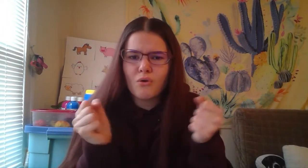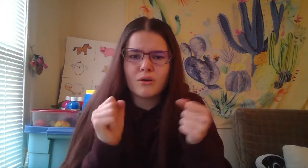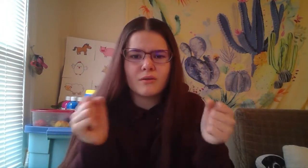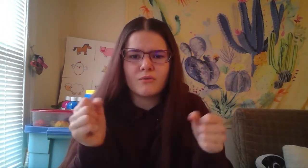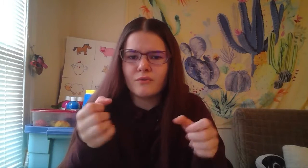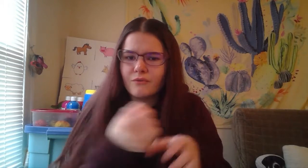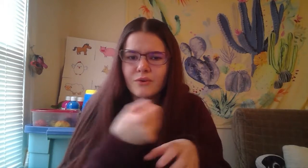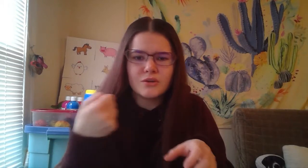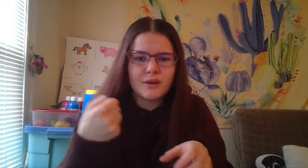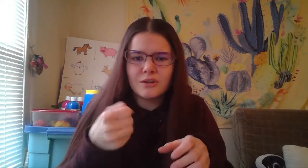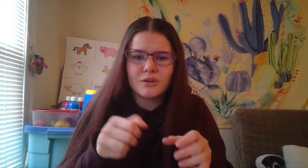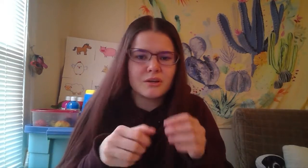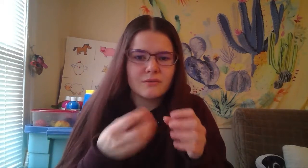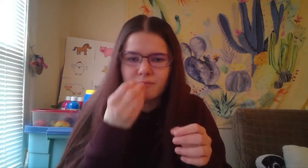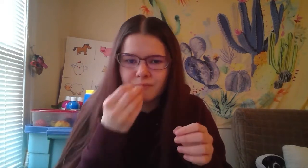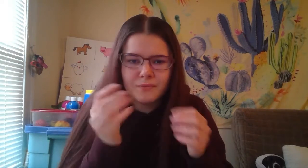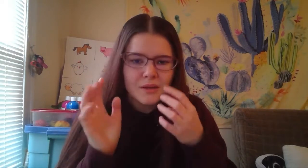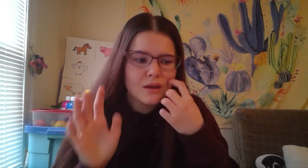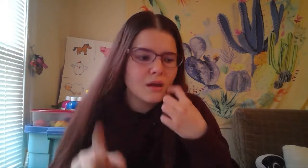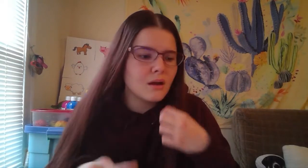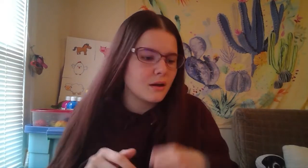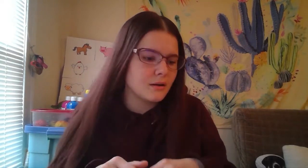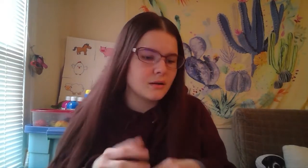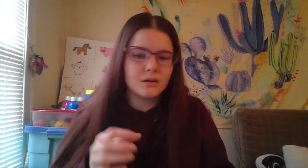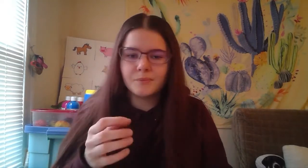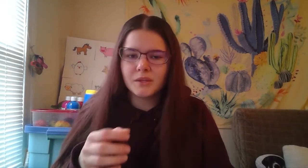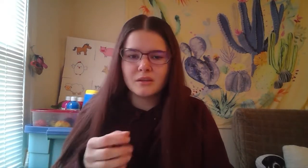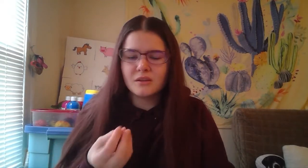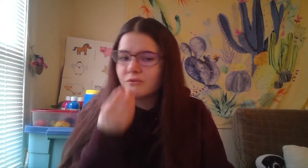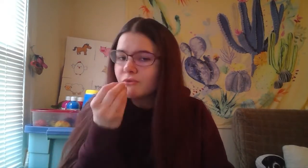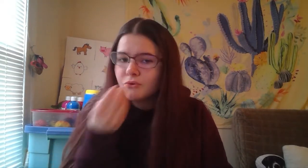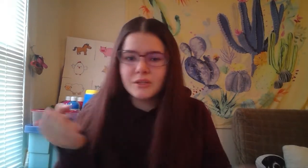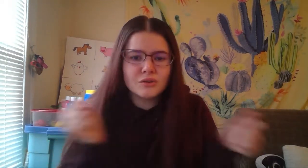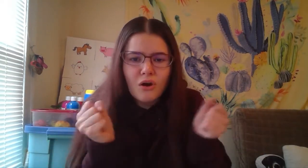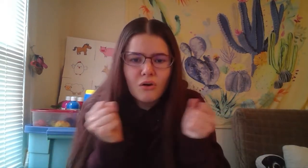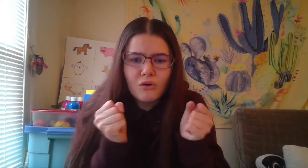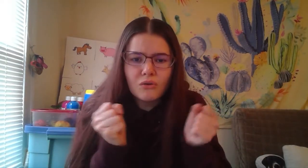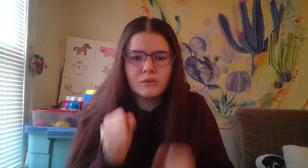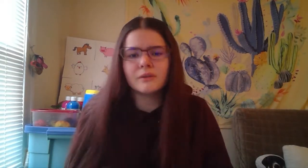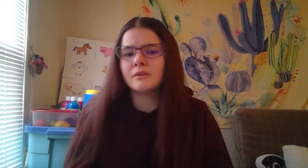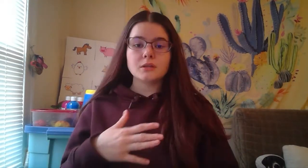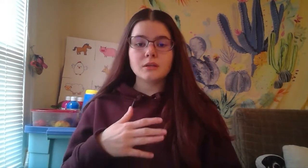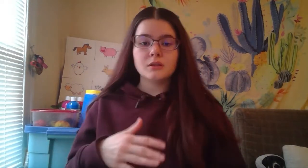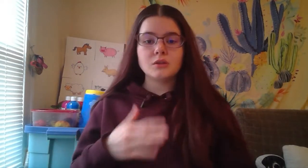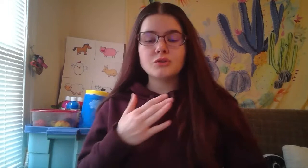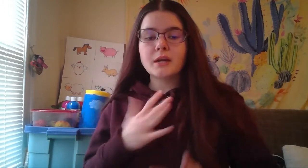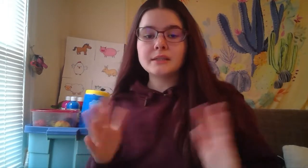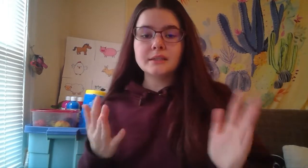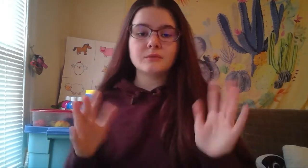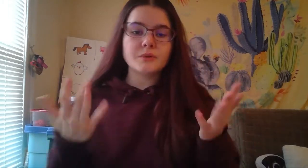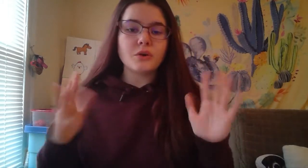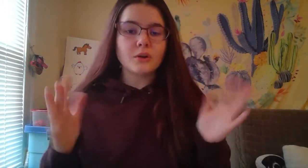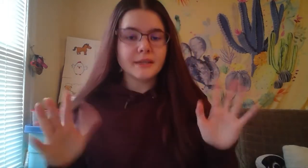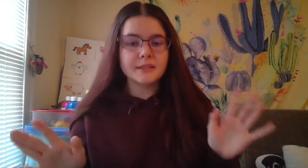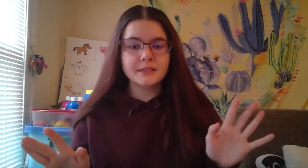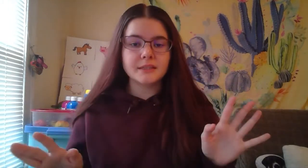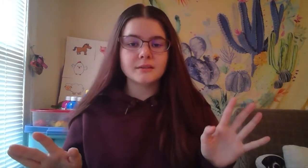cold. Refrigerator. This food is cold. You're done eating. When you're all done